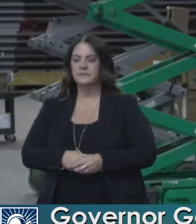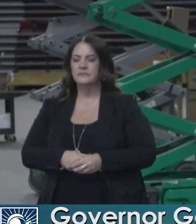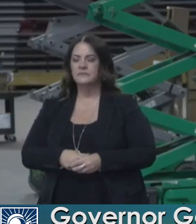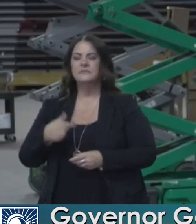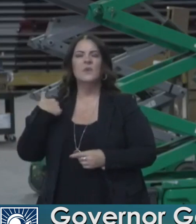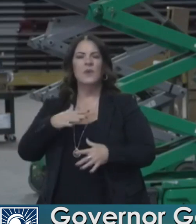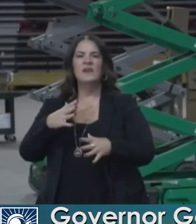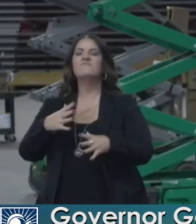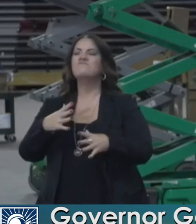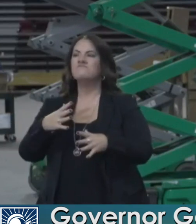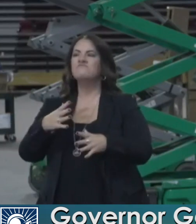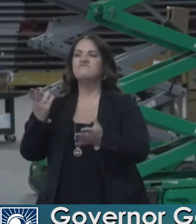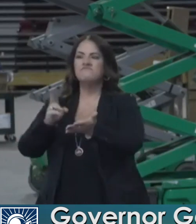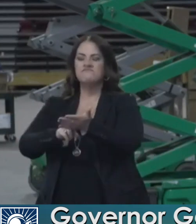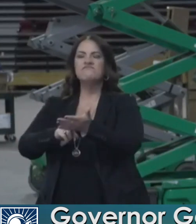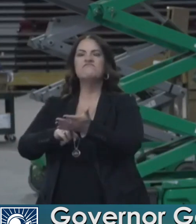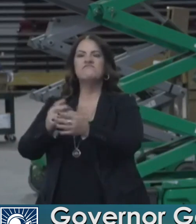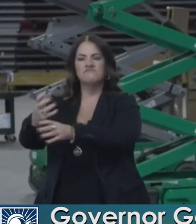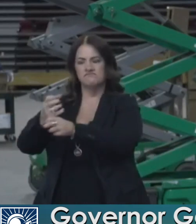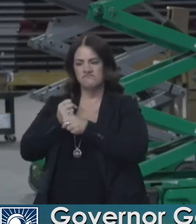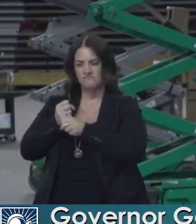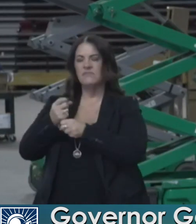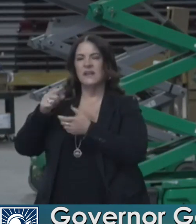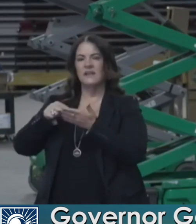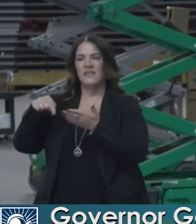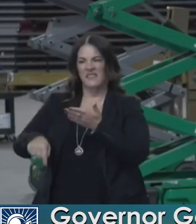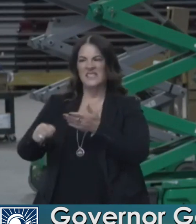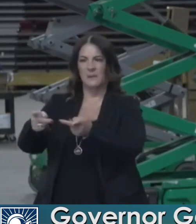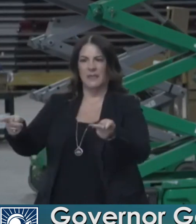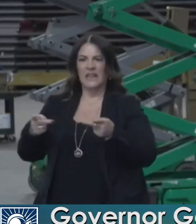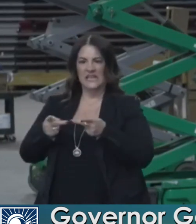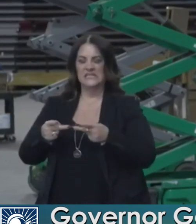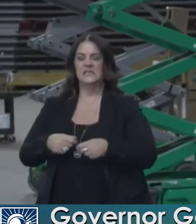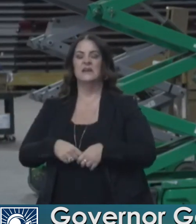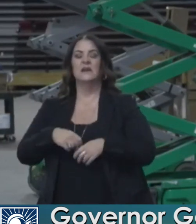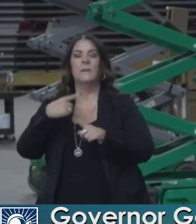procured. We currently have locked in